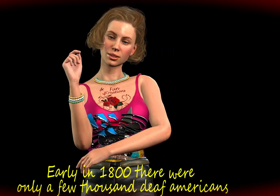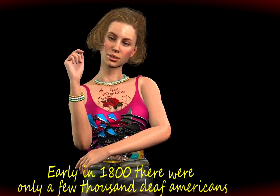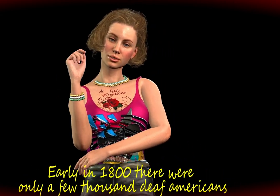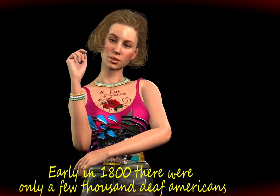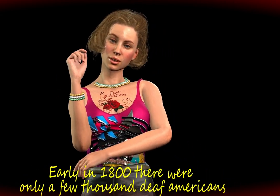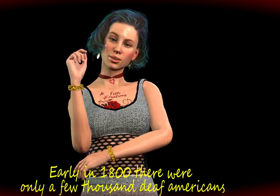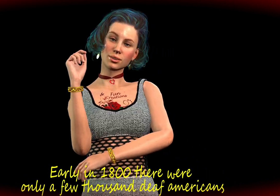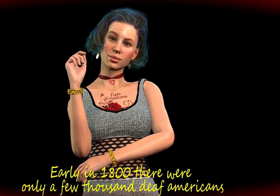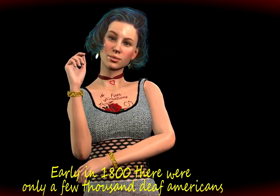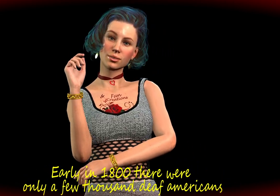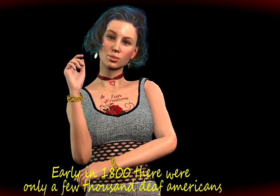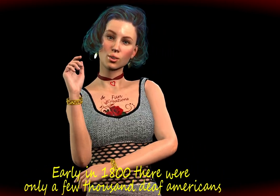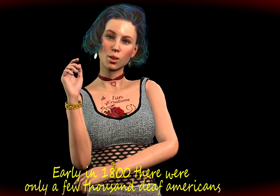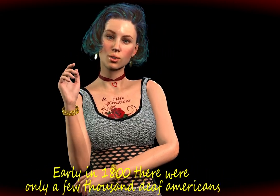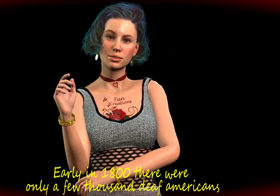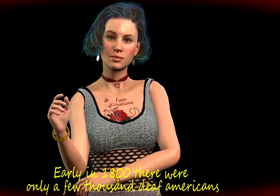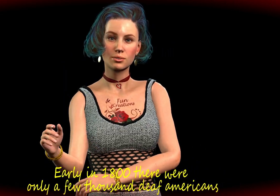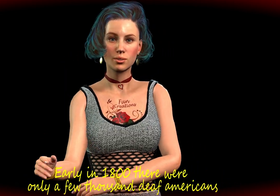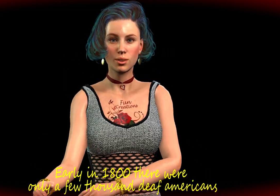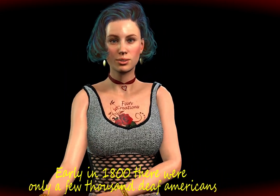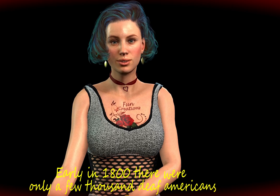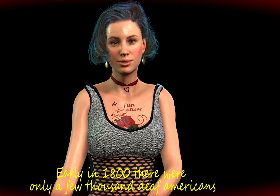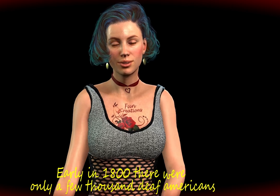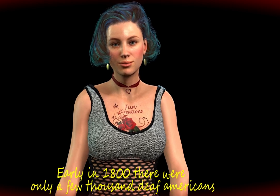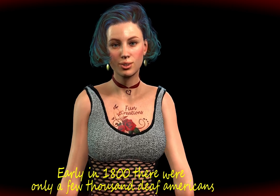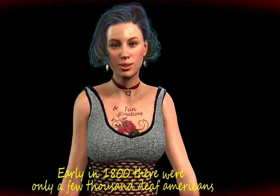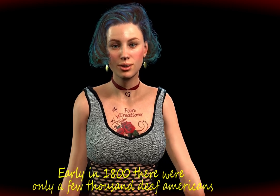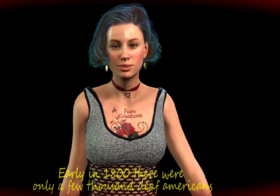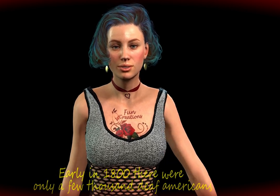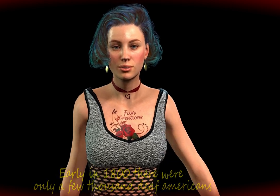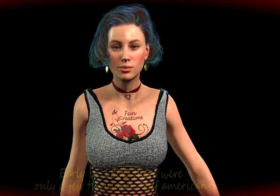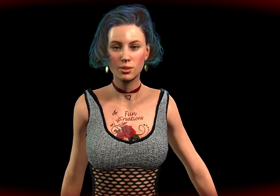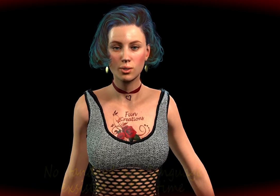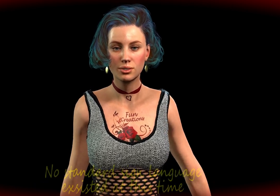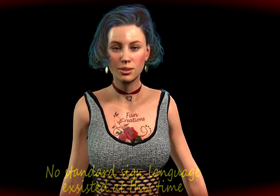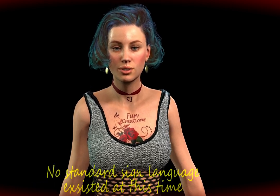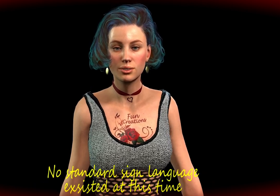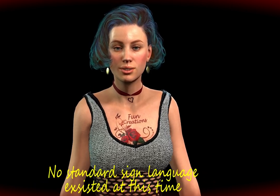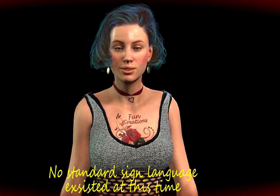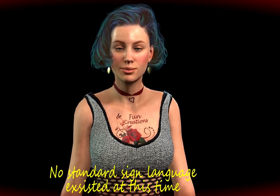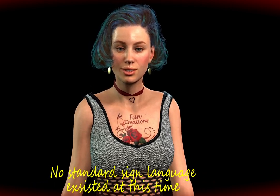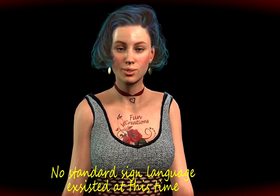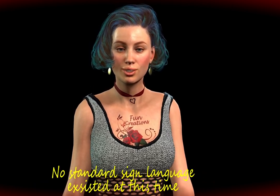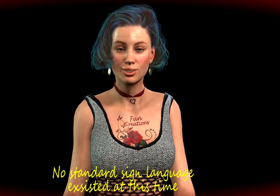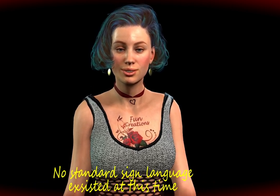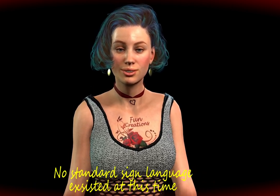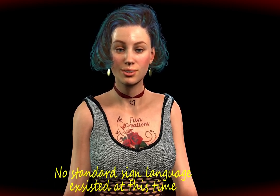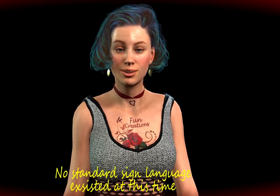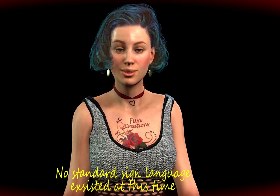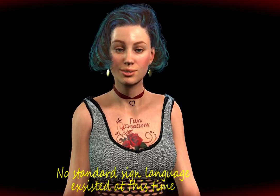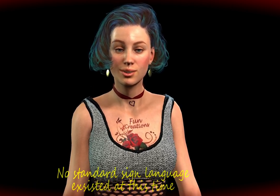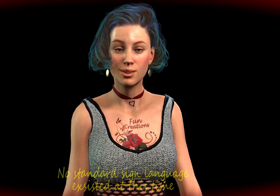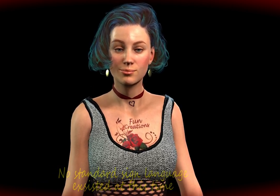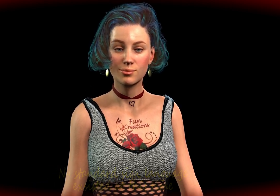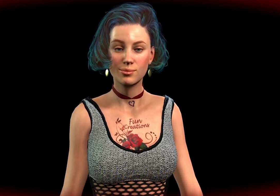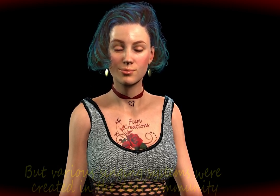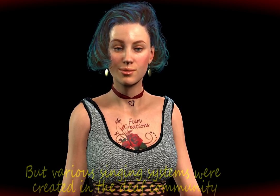1800s, there were only a few thousand deaf Americans. No standard signed language existed at this time, but